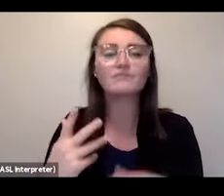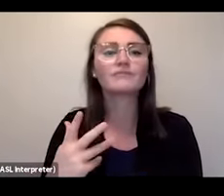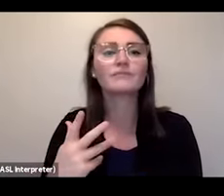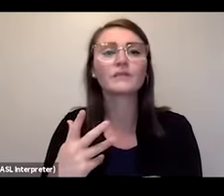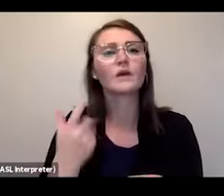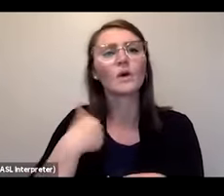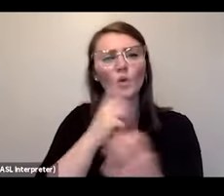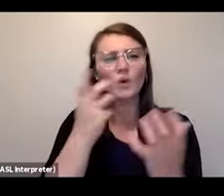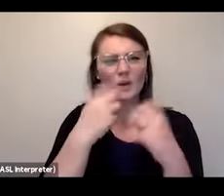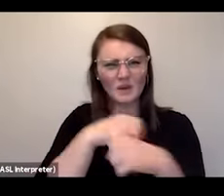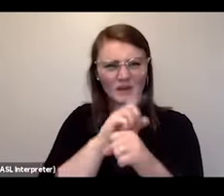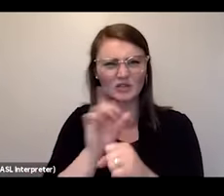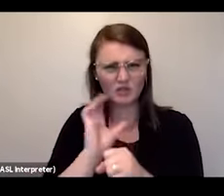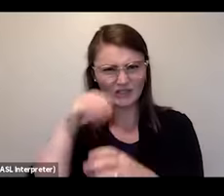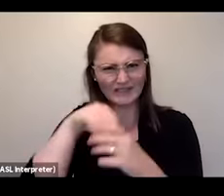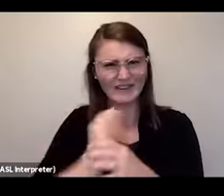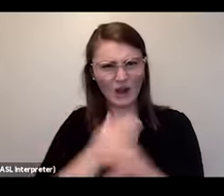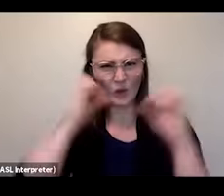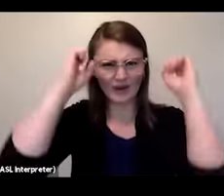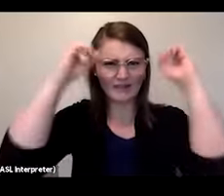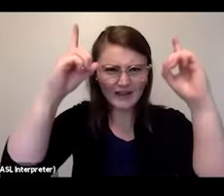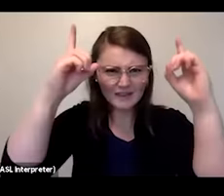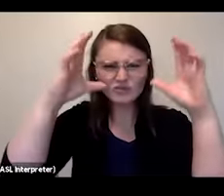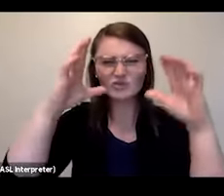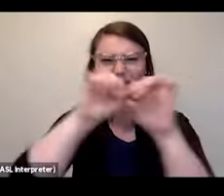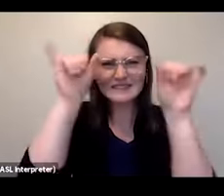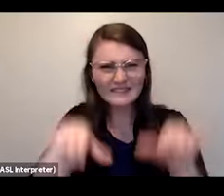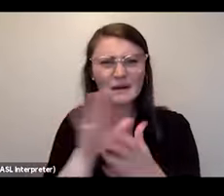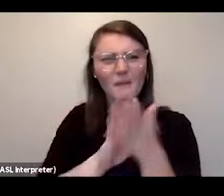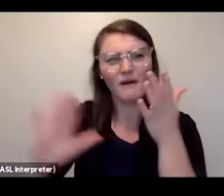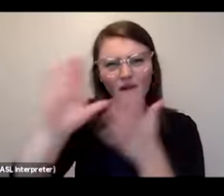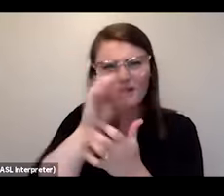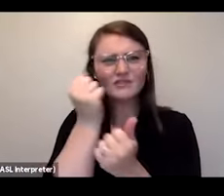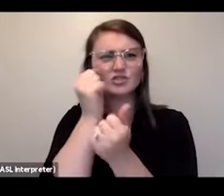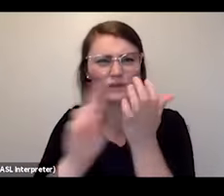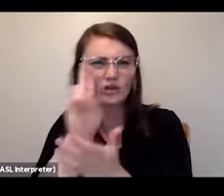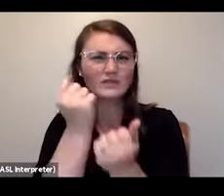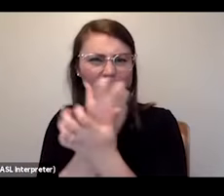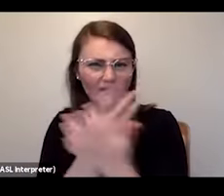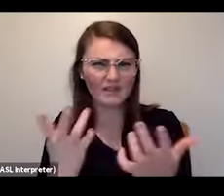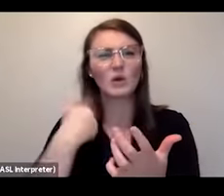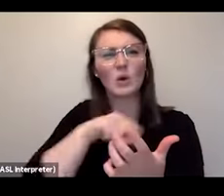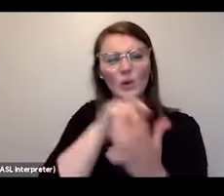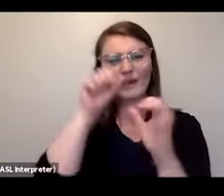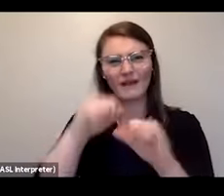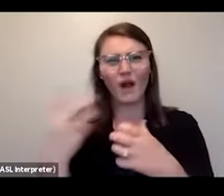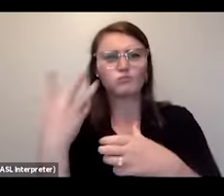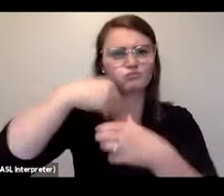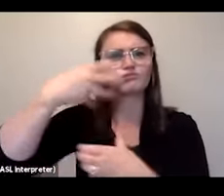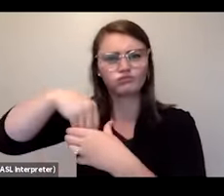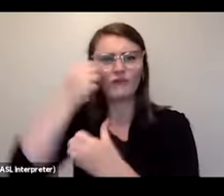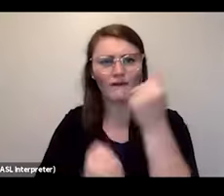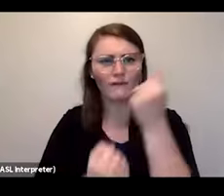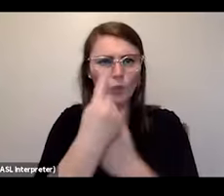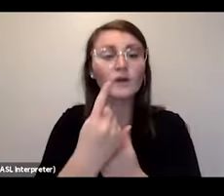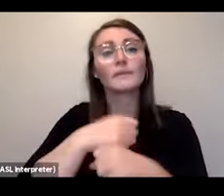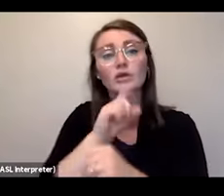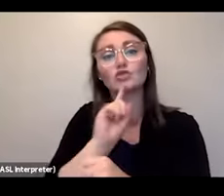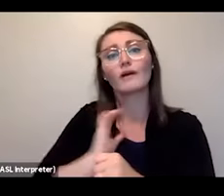in our educational systems. It means sharing innovative resources in order to make scientific research methods